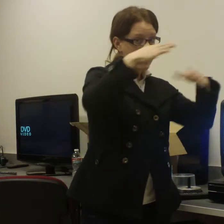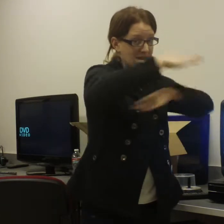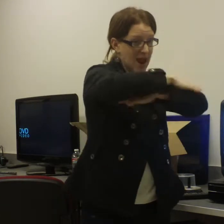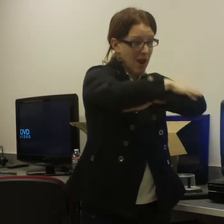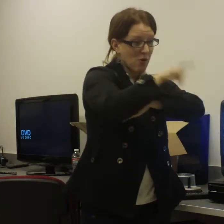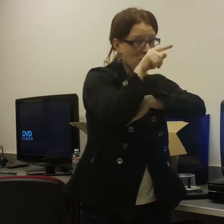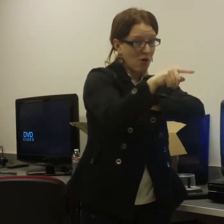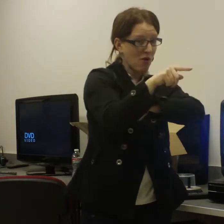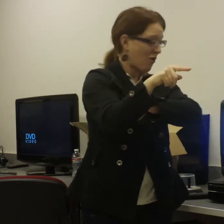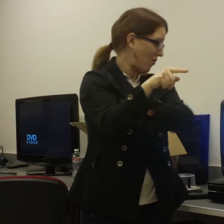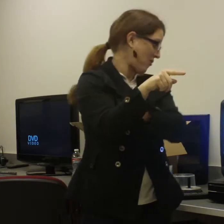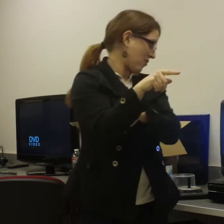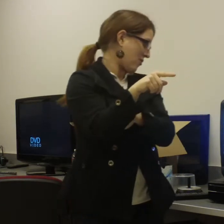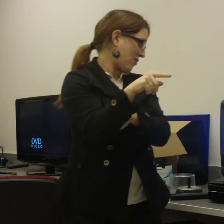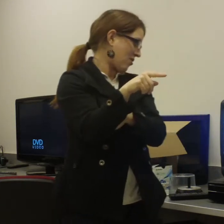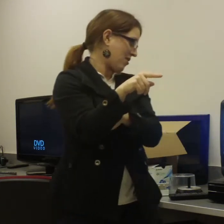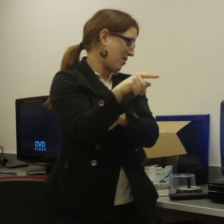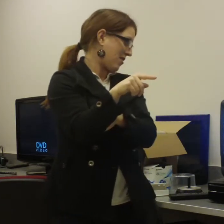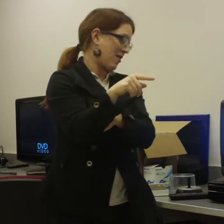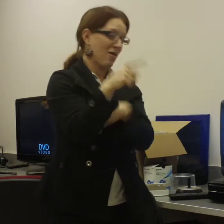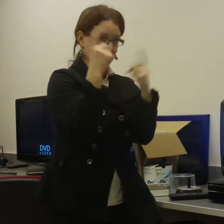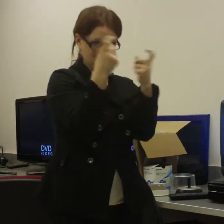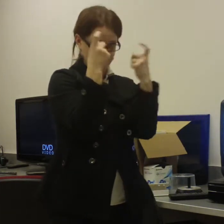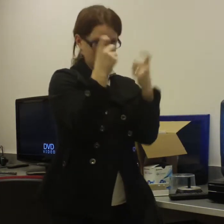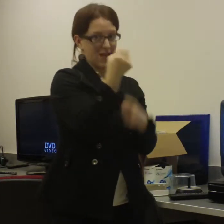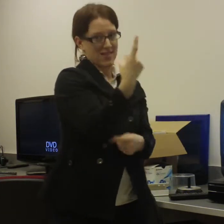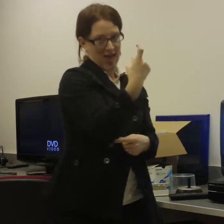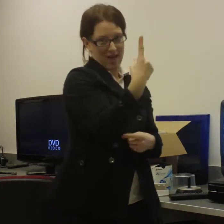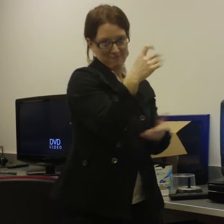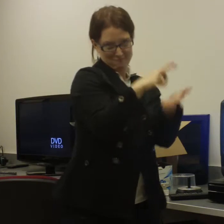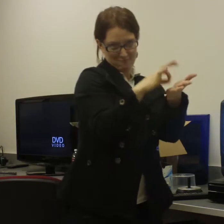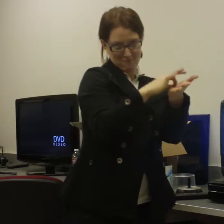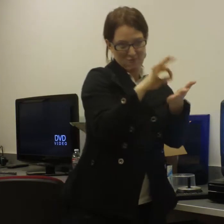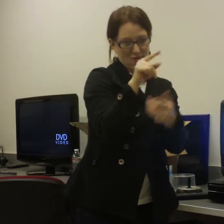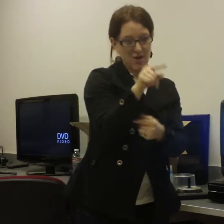Okay, what's that? With